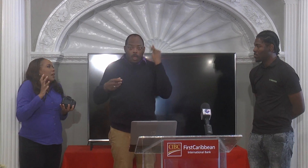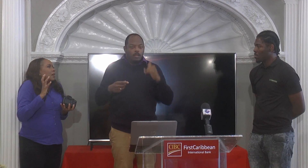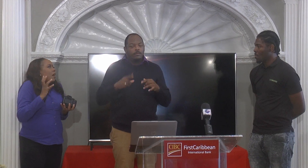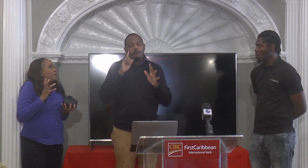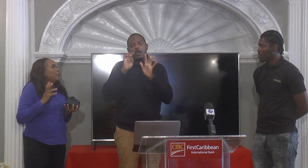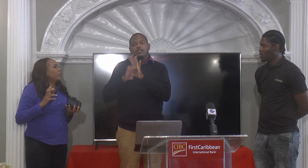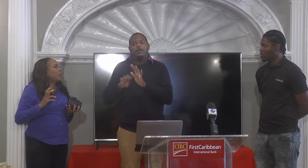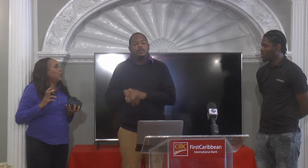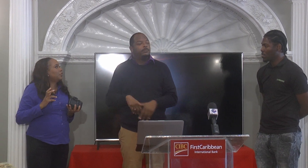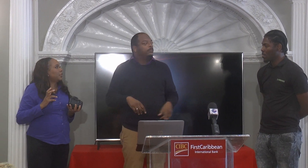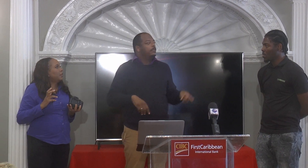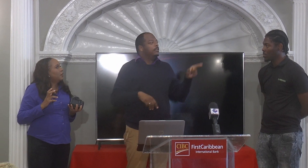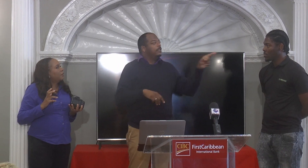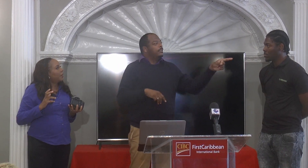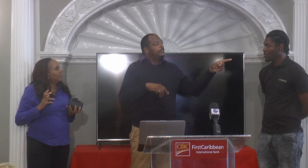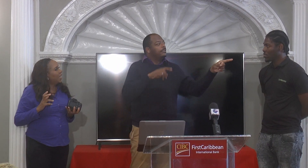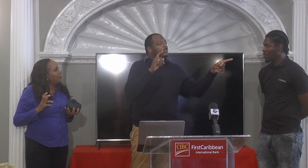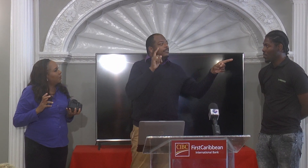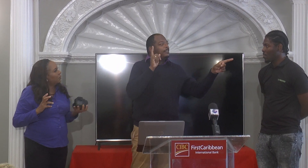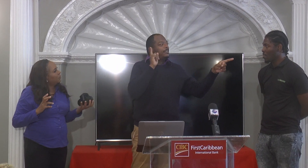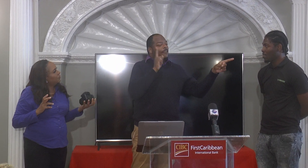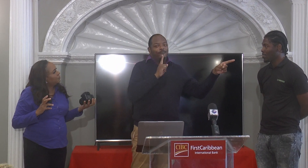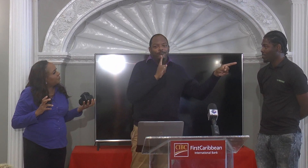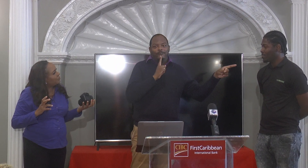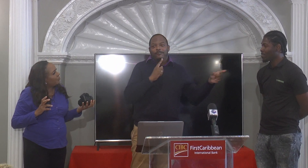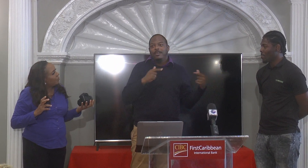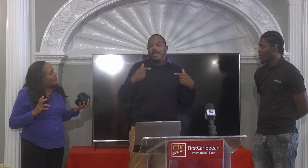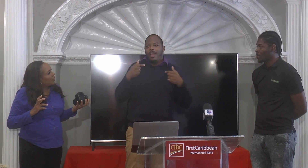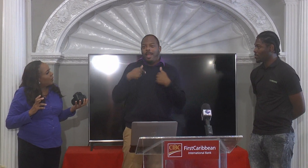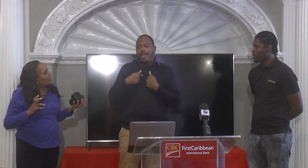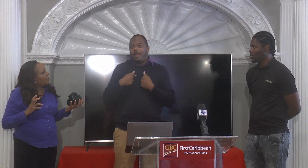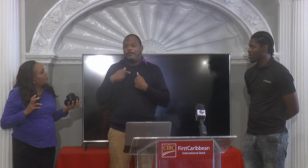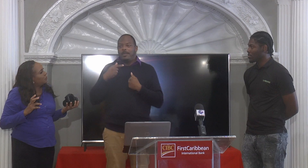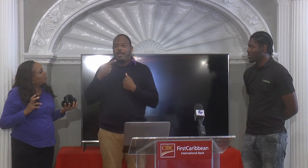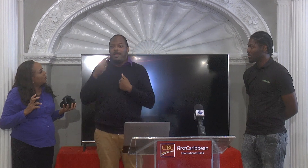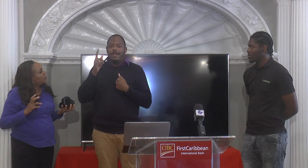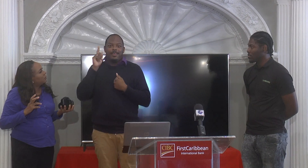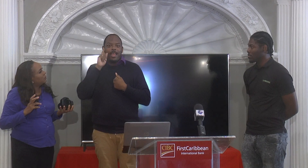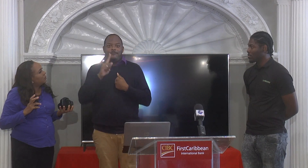it's a conflict with our culture. For example,